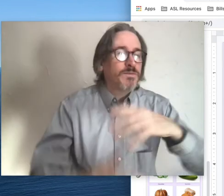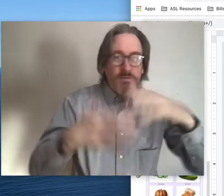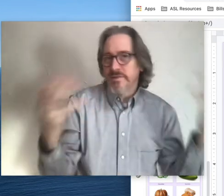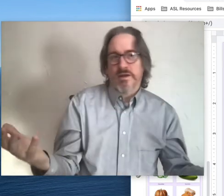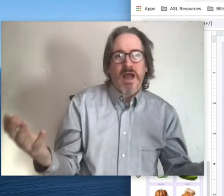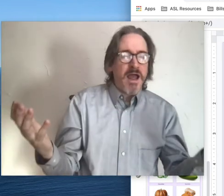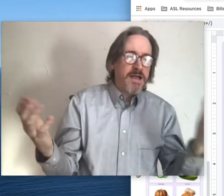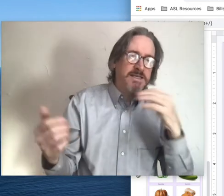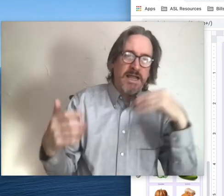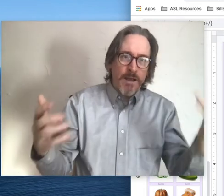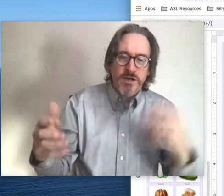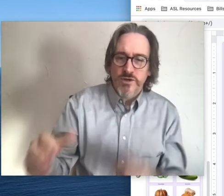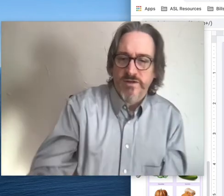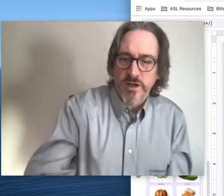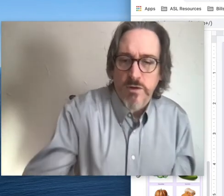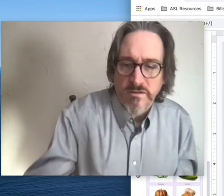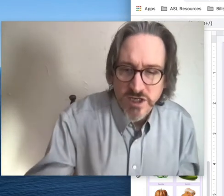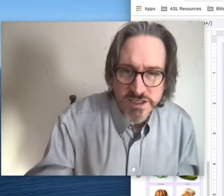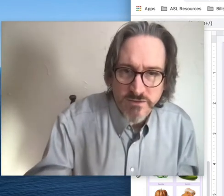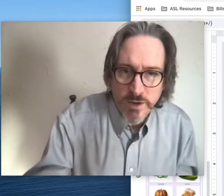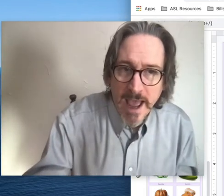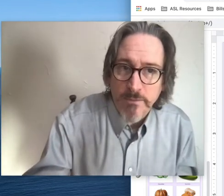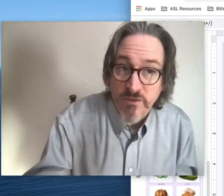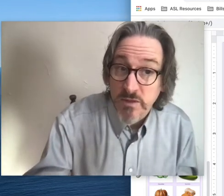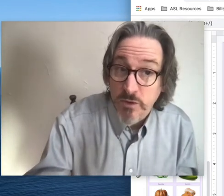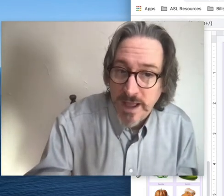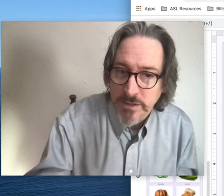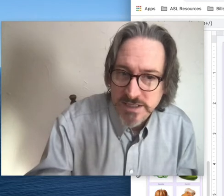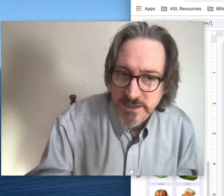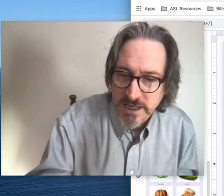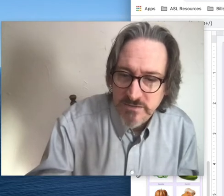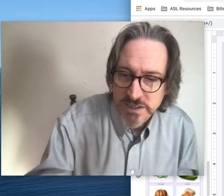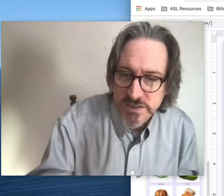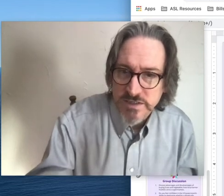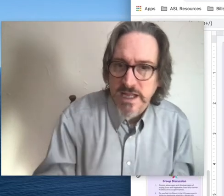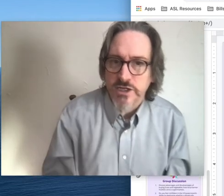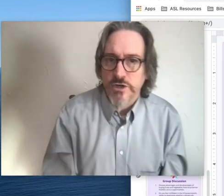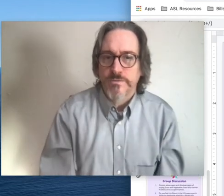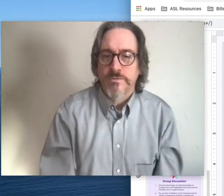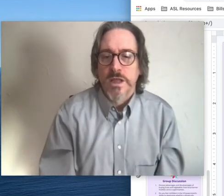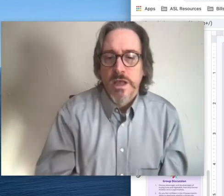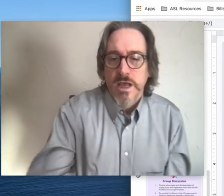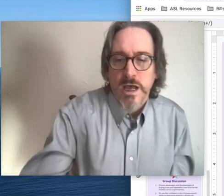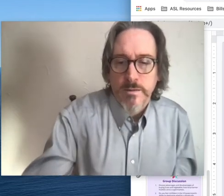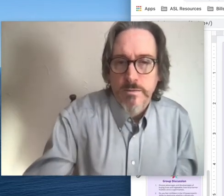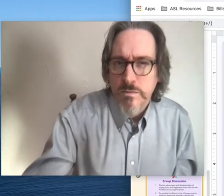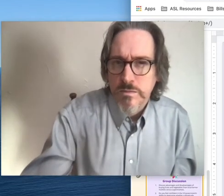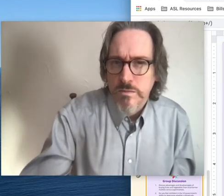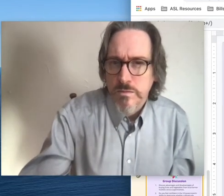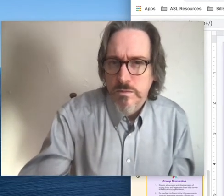So as I say, I'm going to do a video of just the vocab from the vocab list at the end of this slideshow.